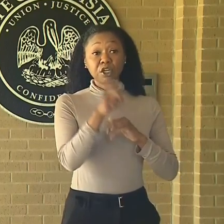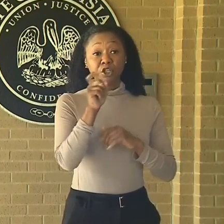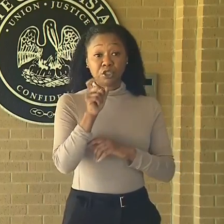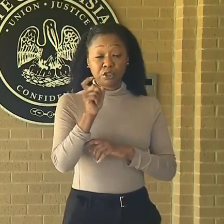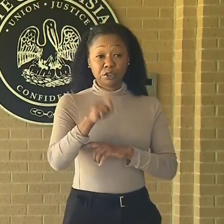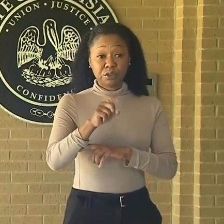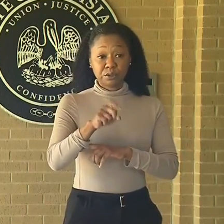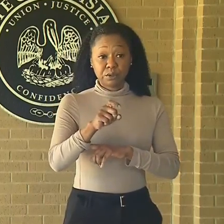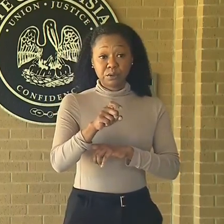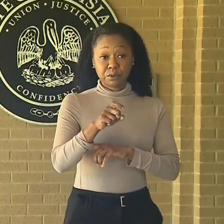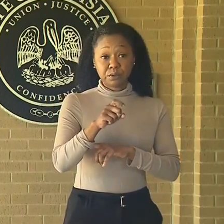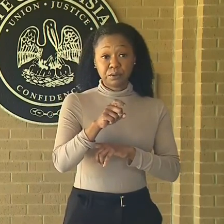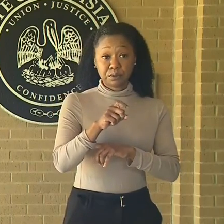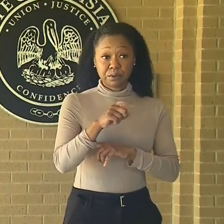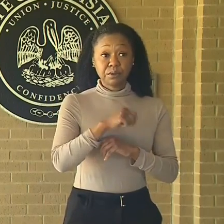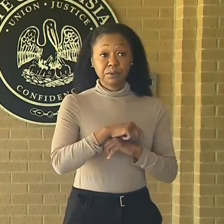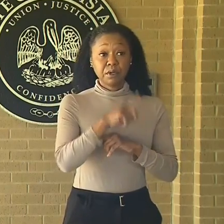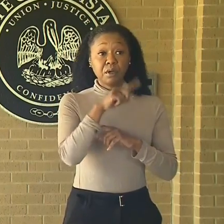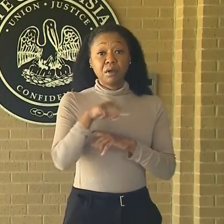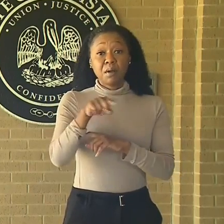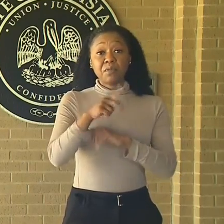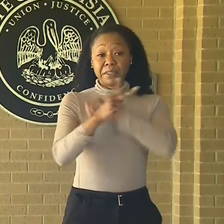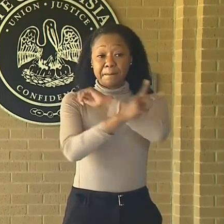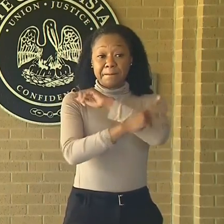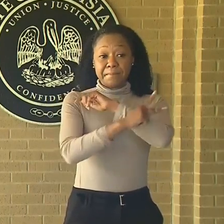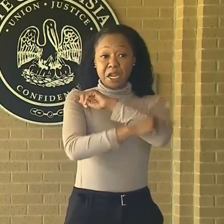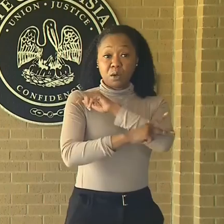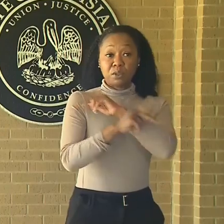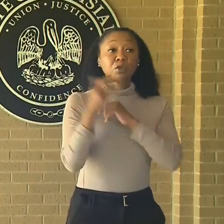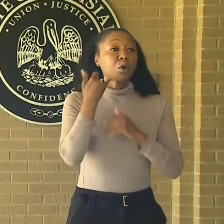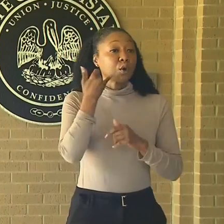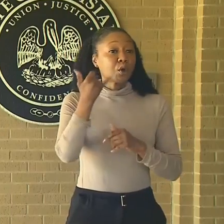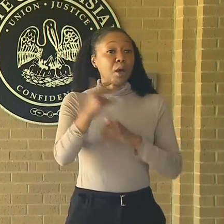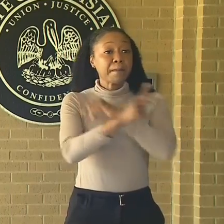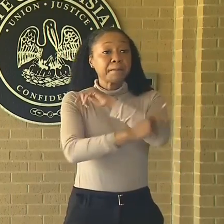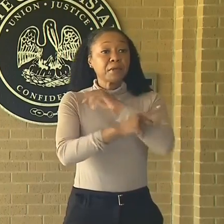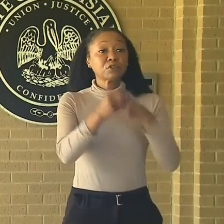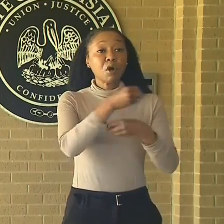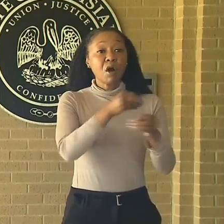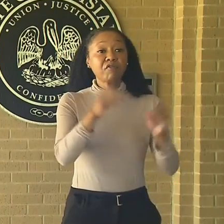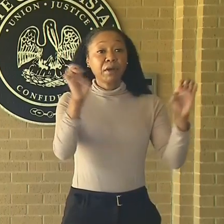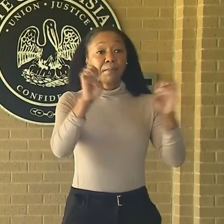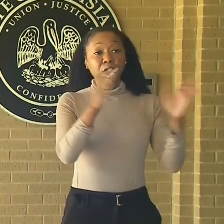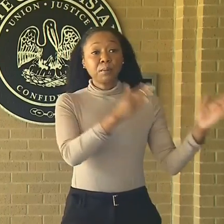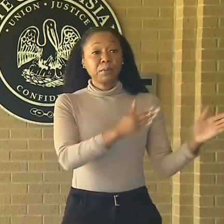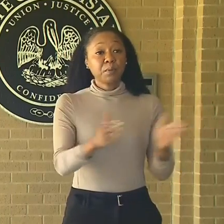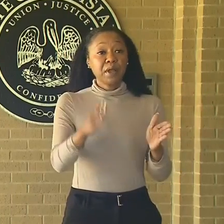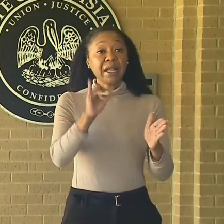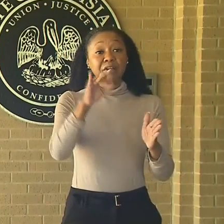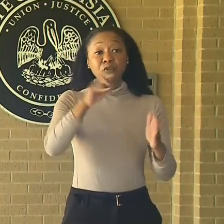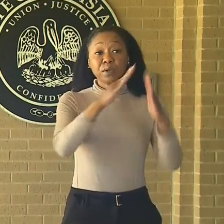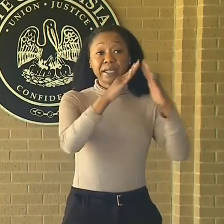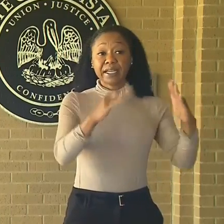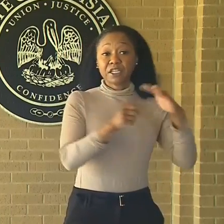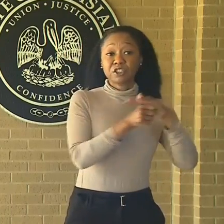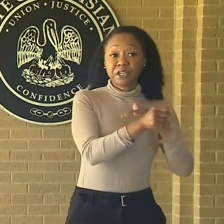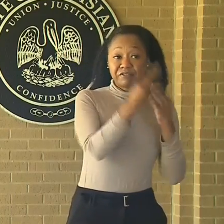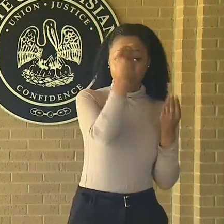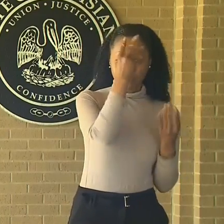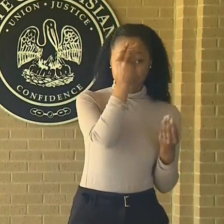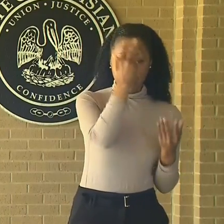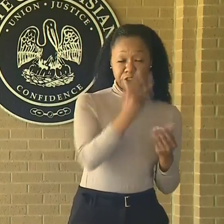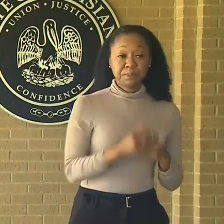primarily to those parish shelters. So call your parish offices of emergency preparedness for sheltering